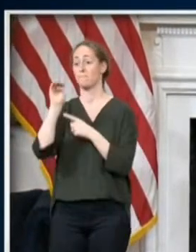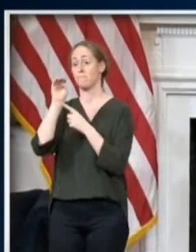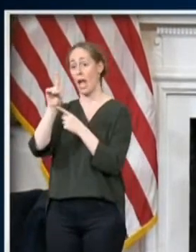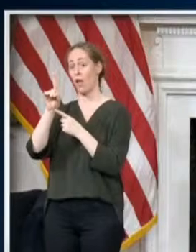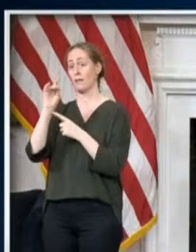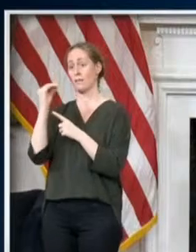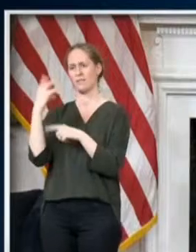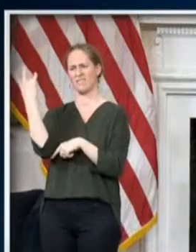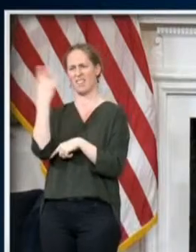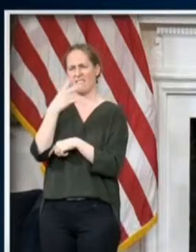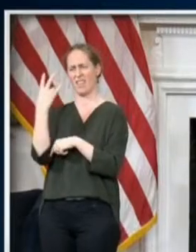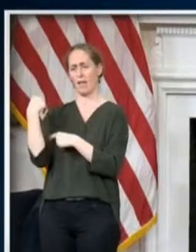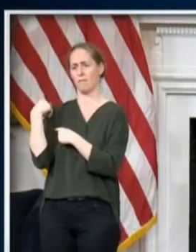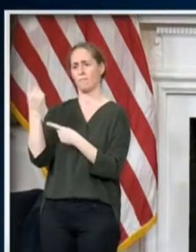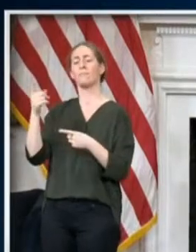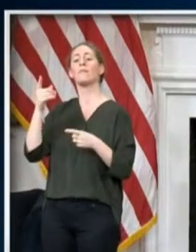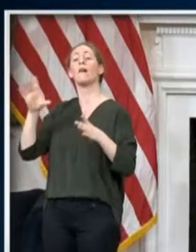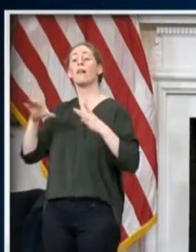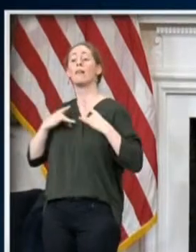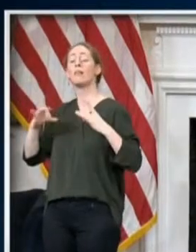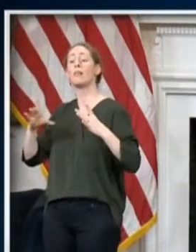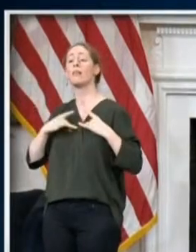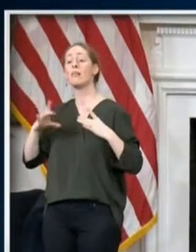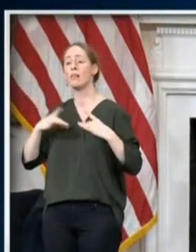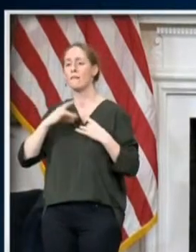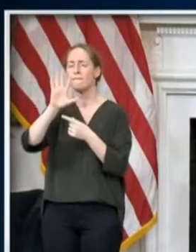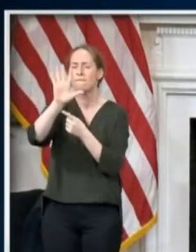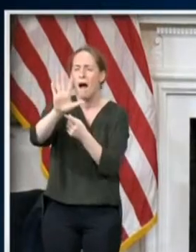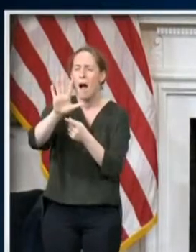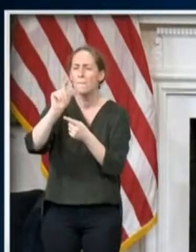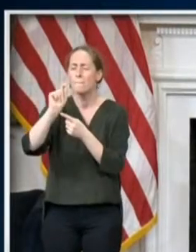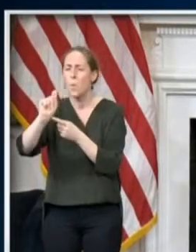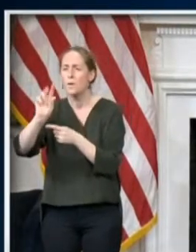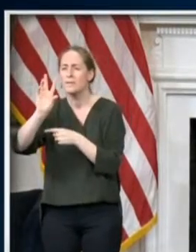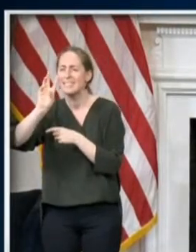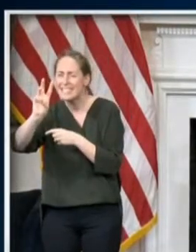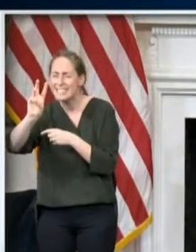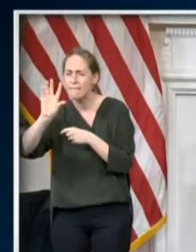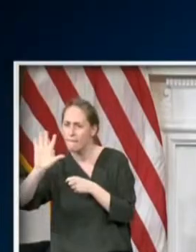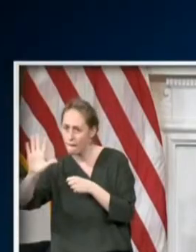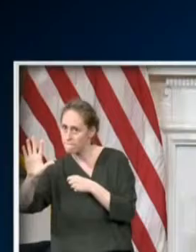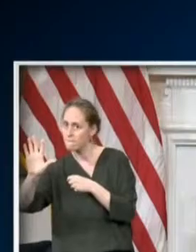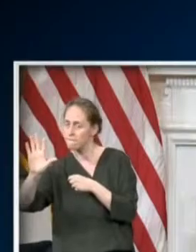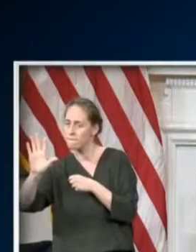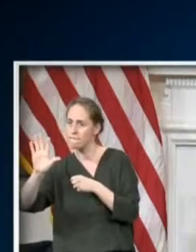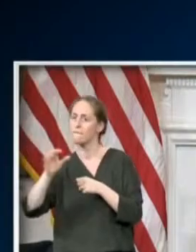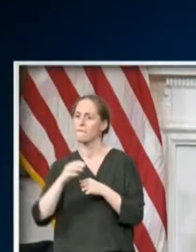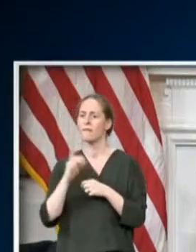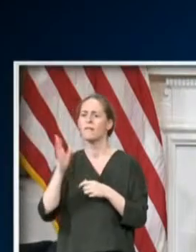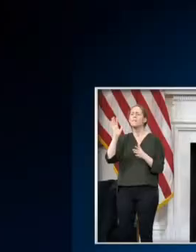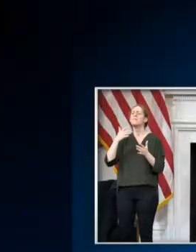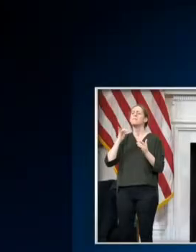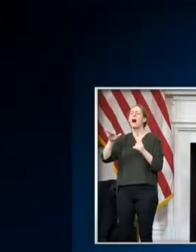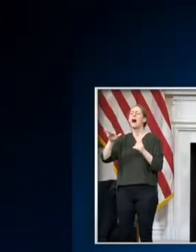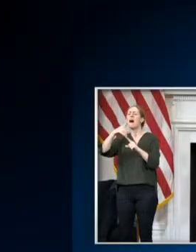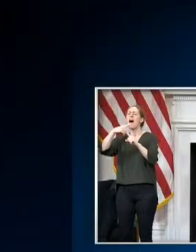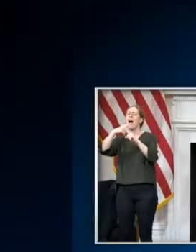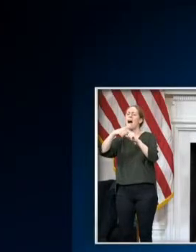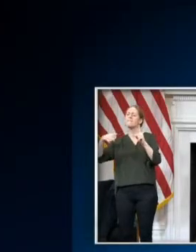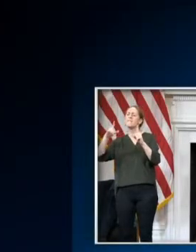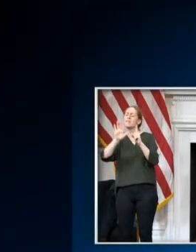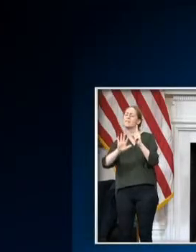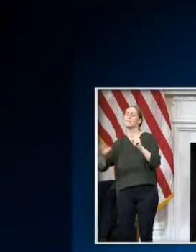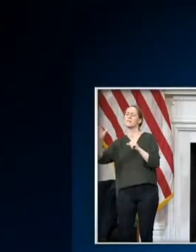to 5.65%, and half of our 24 jurisdictions now have positivity